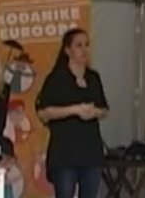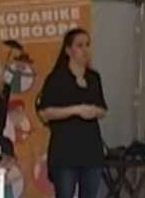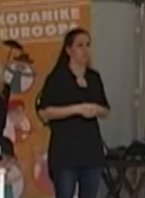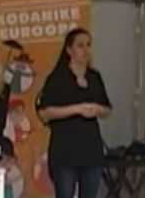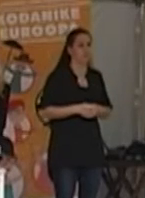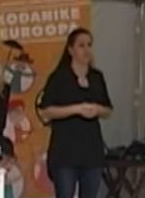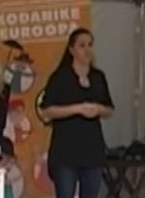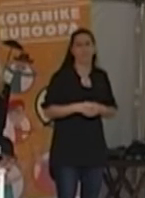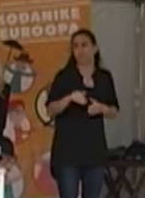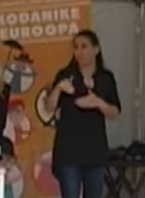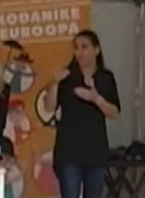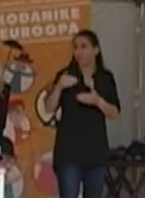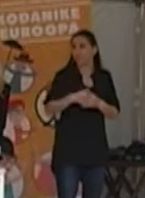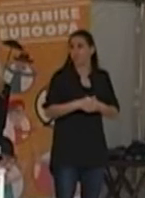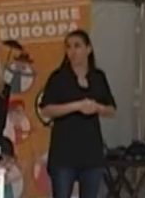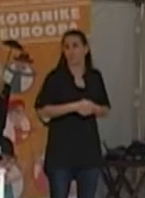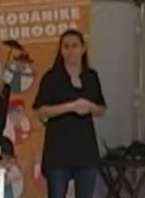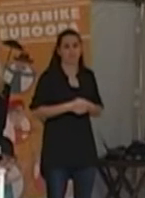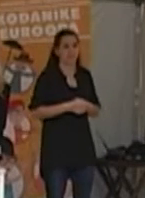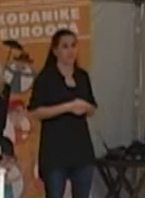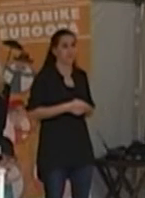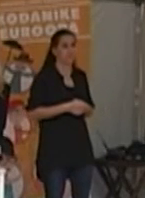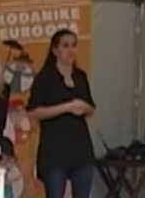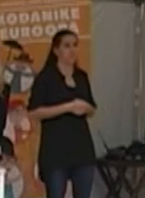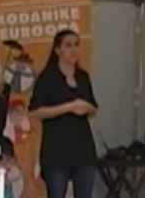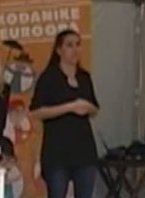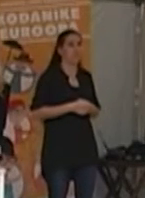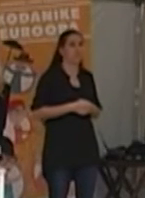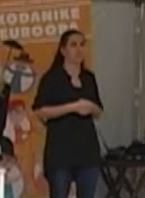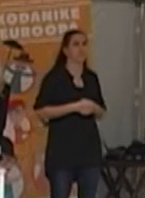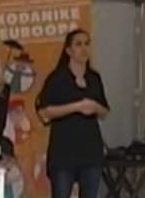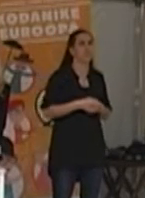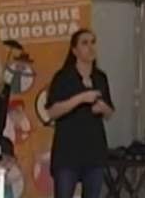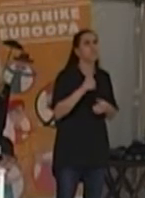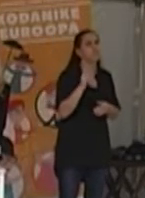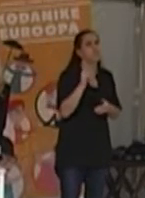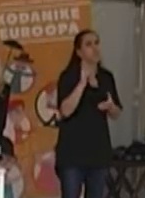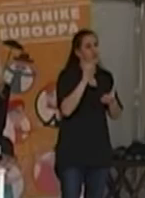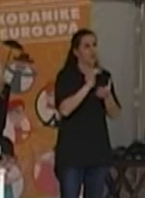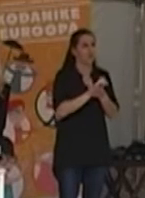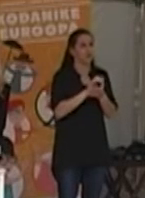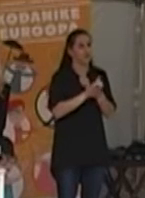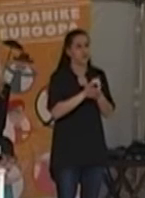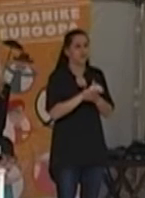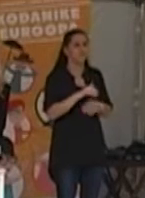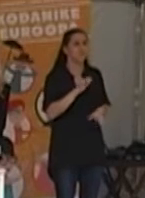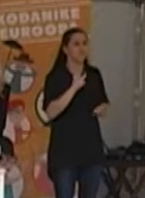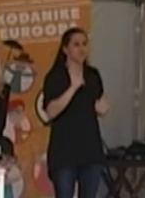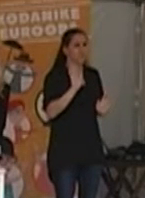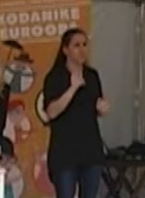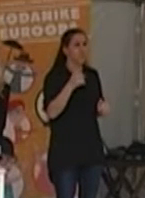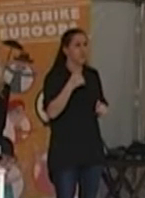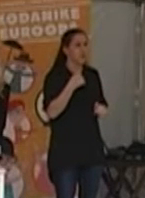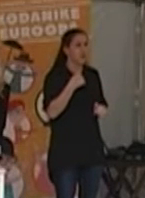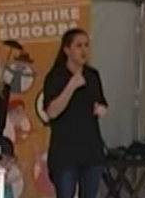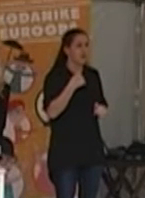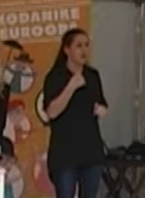Thanks. Well, something familiar for my part. I wish we would have